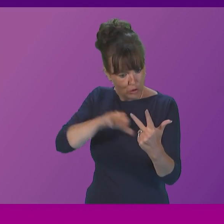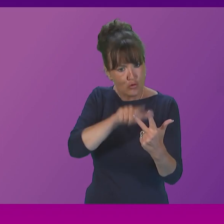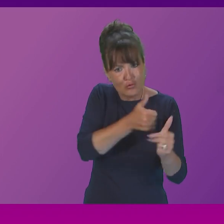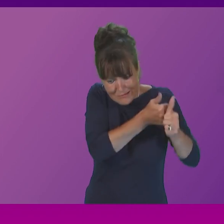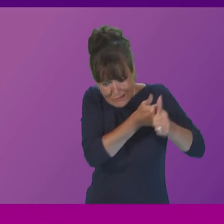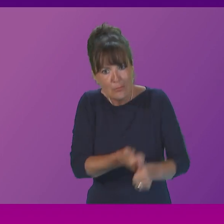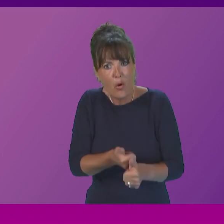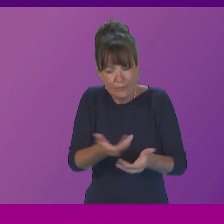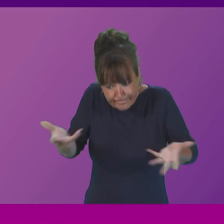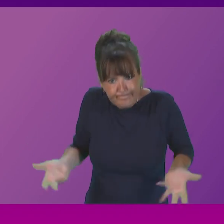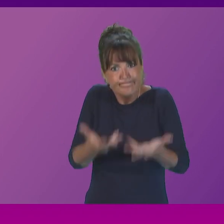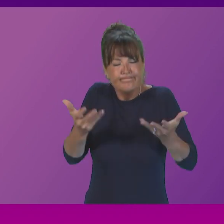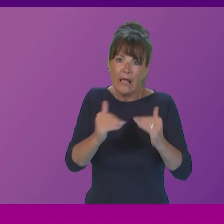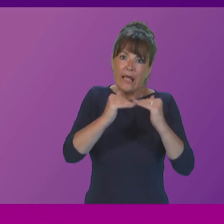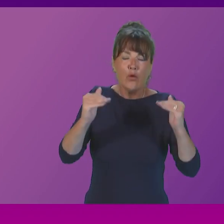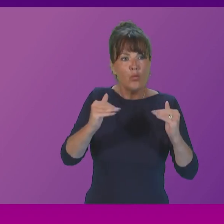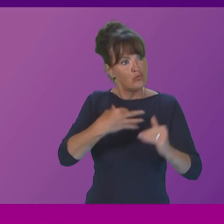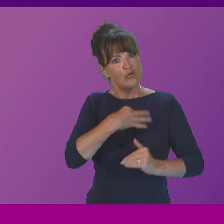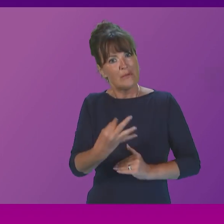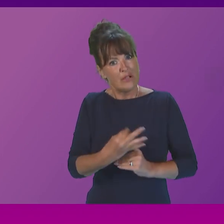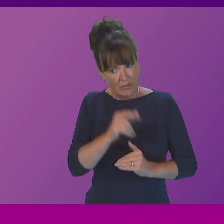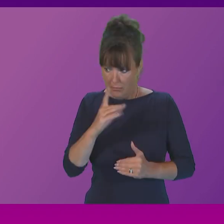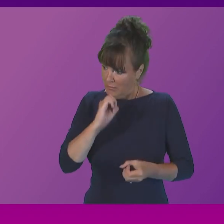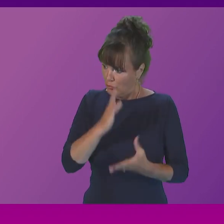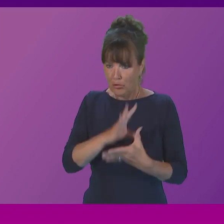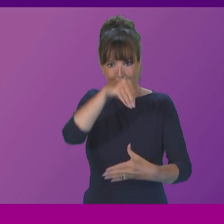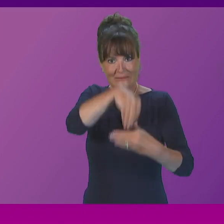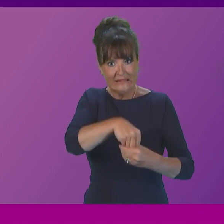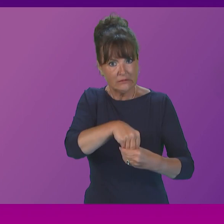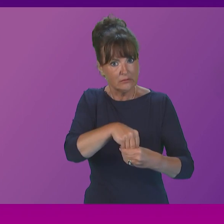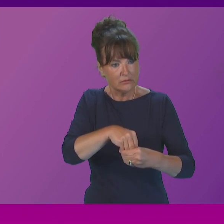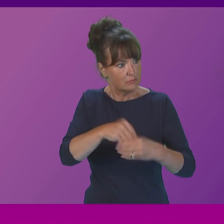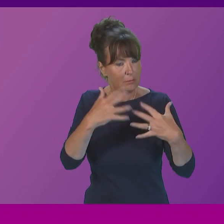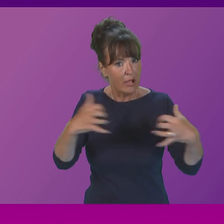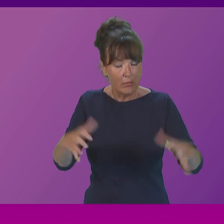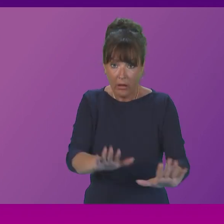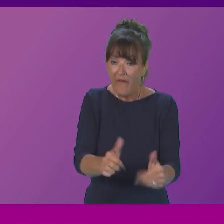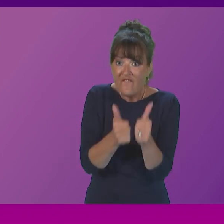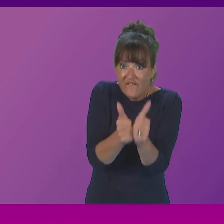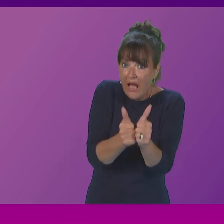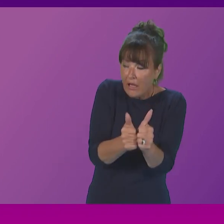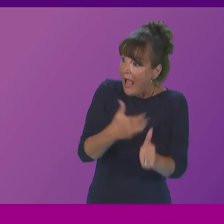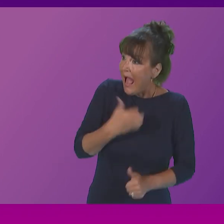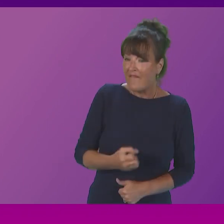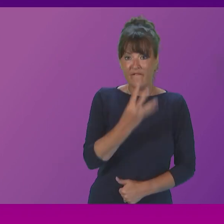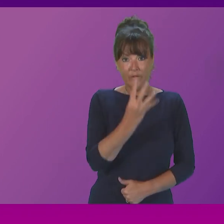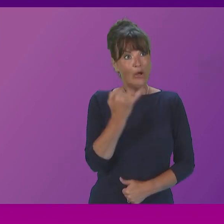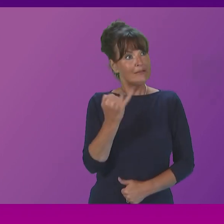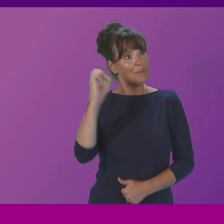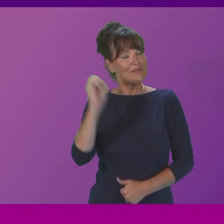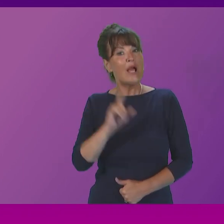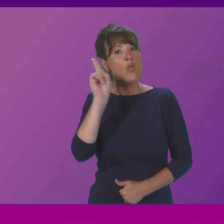and participation at Holyrood. It's one thing to have 46% of women in the Chamber, but it's another thing to make sure that